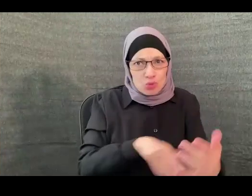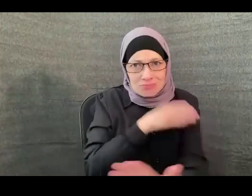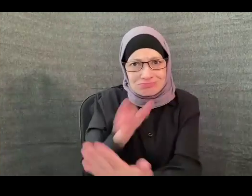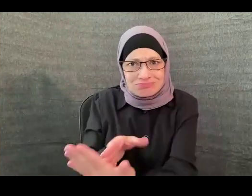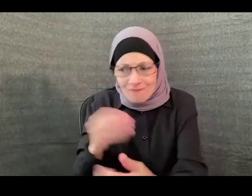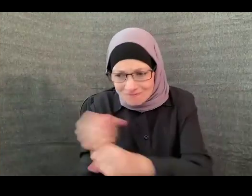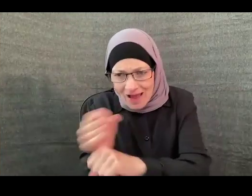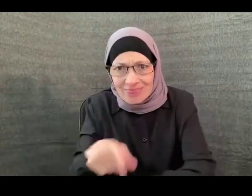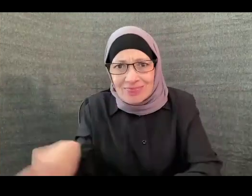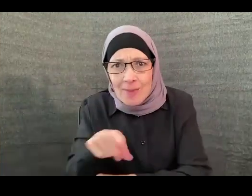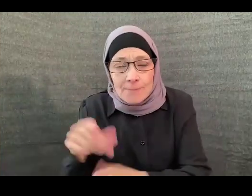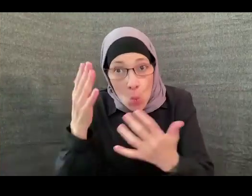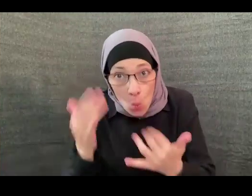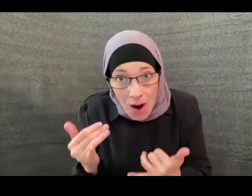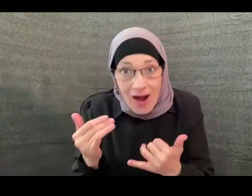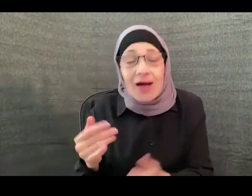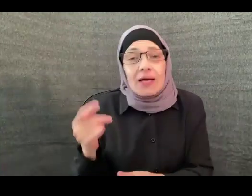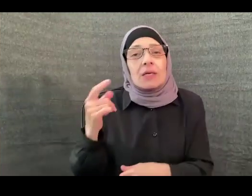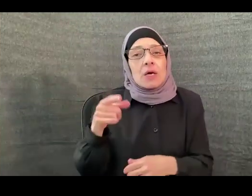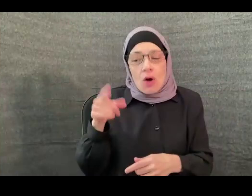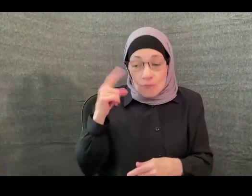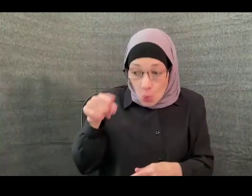to follow the commands of their prophets.